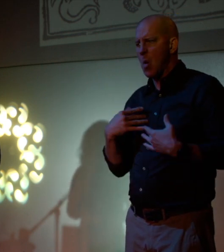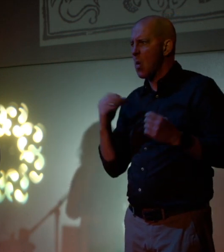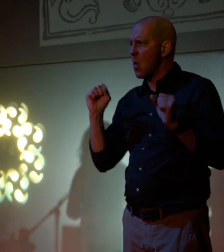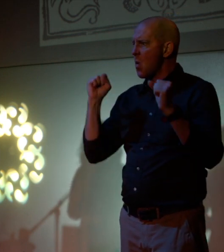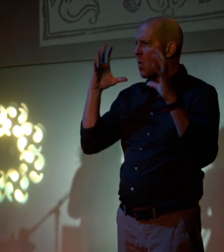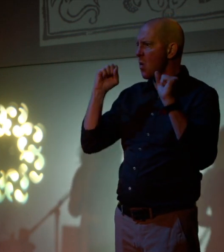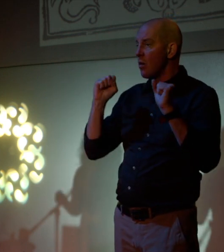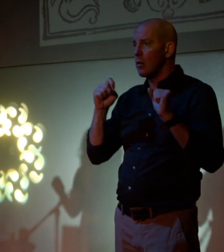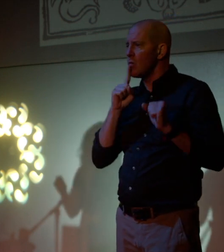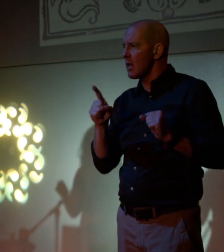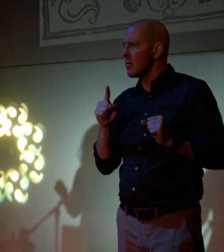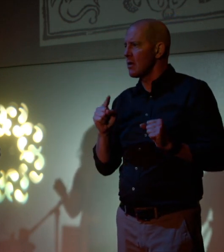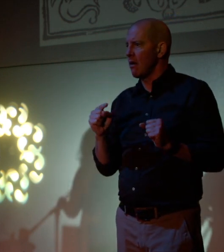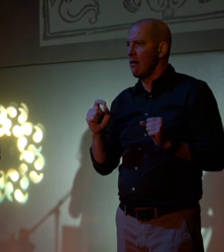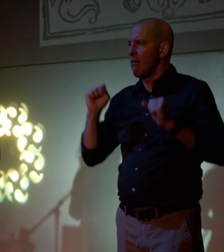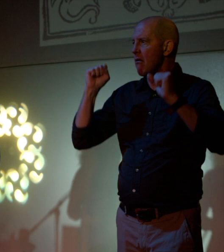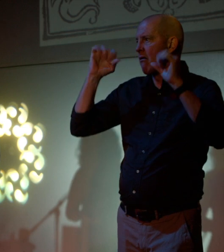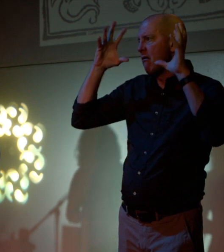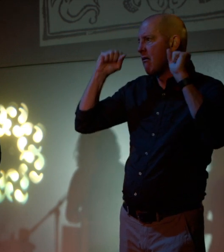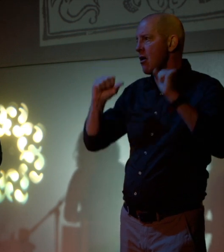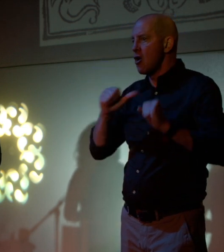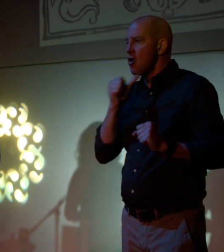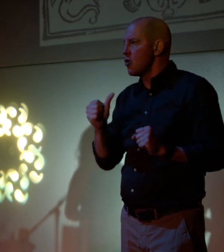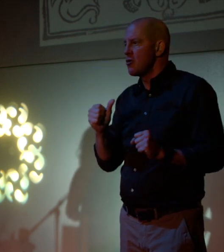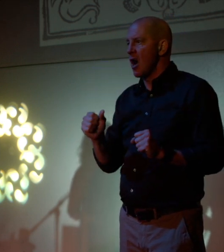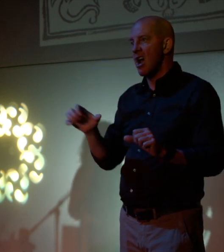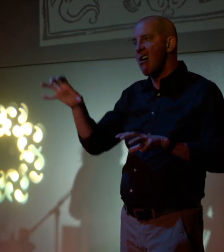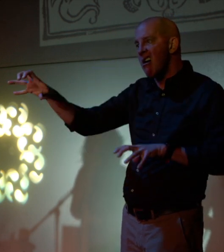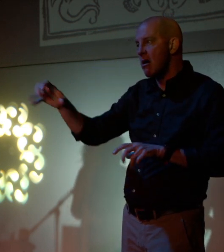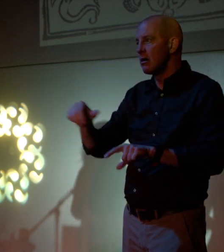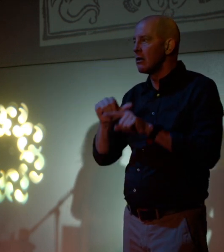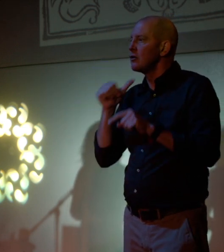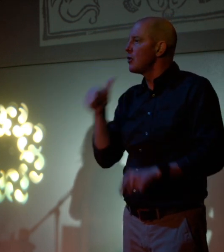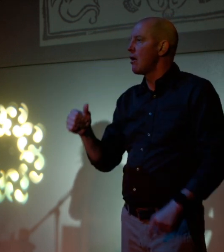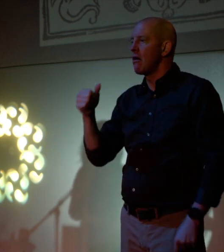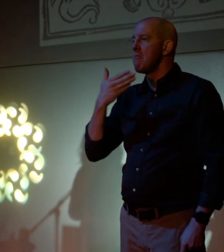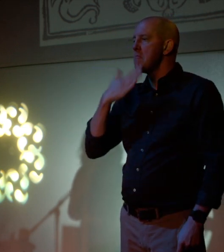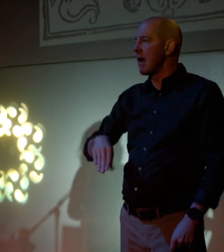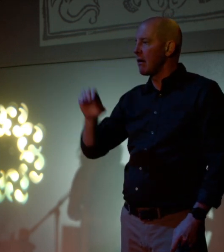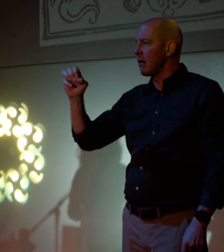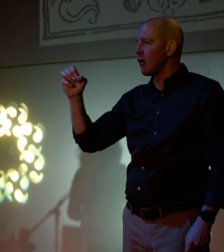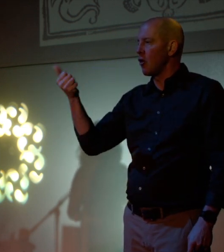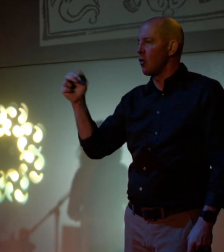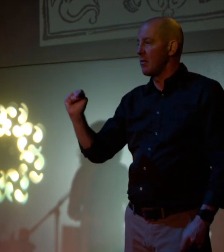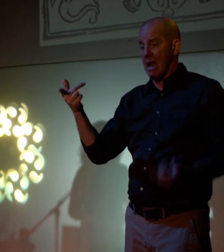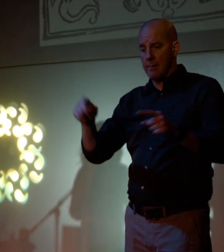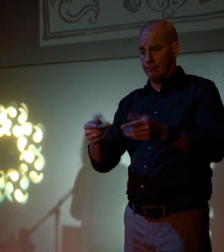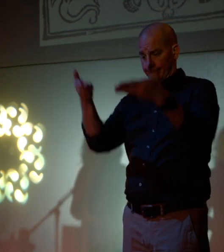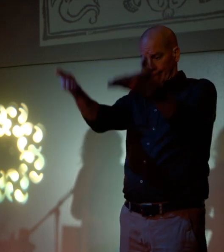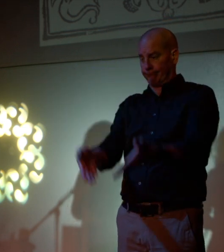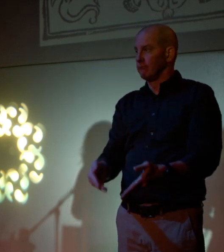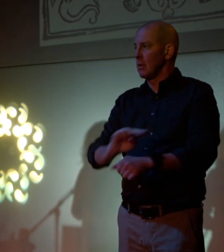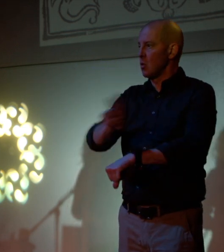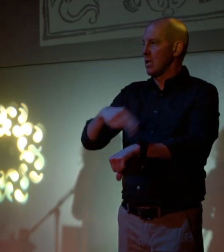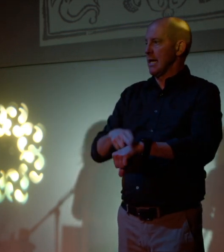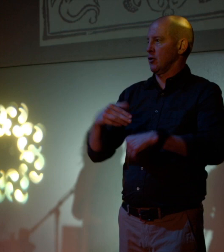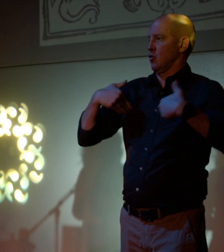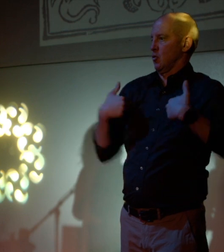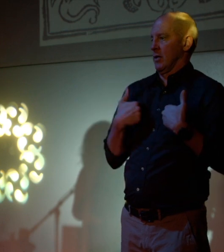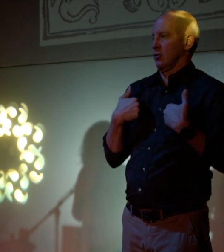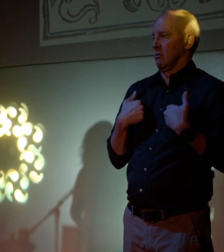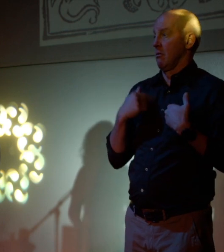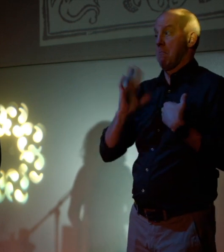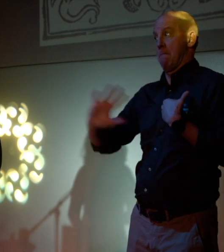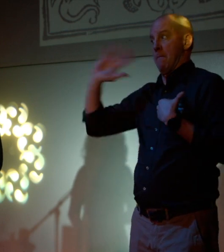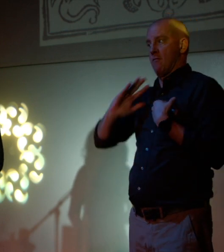not a monster. Not an omen of the Antichrist, but merely an extraordinary natural creature previously unknown